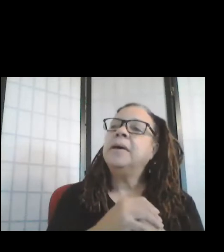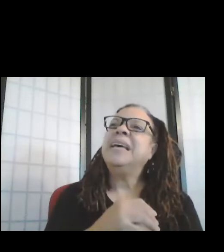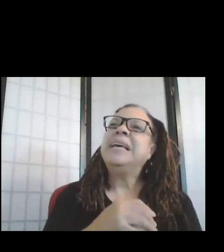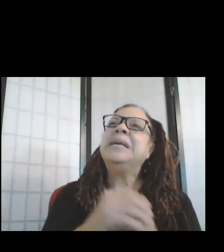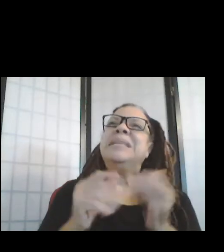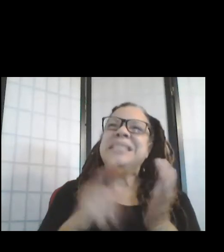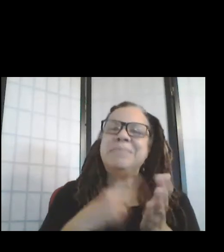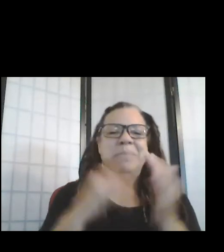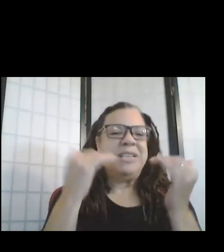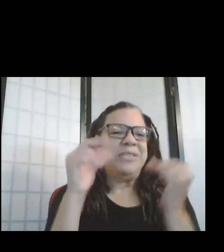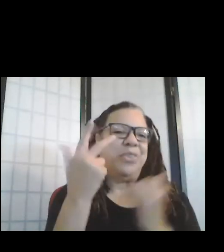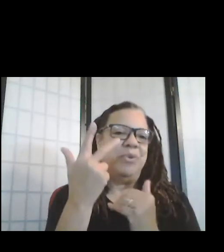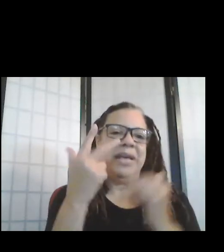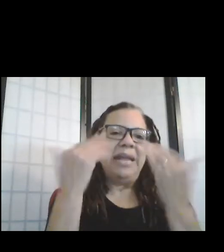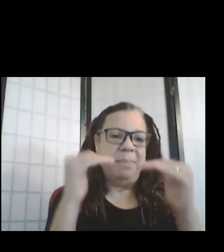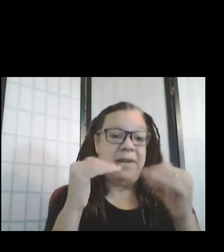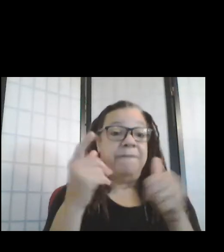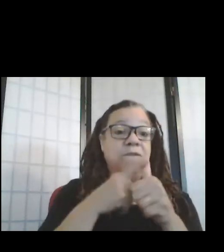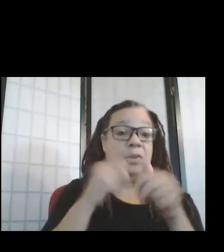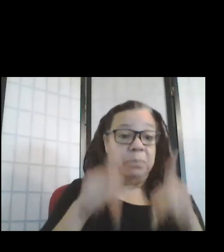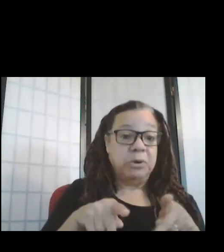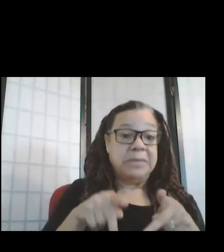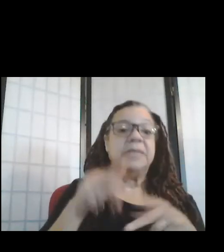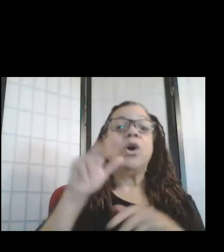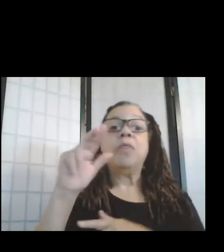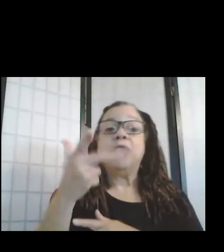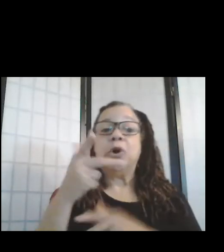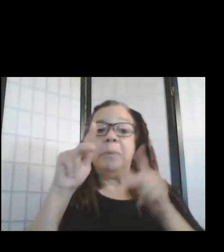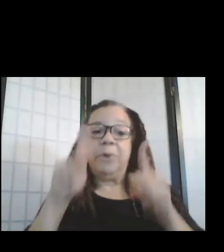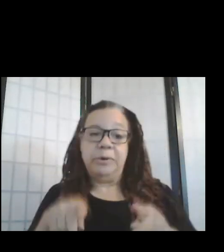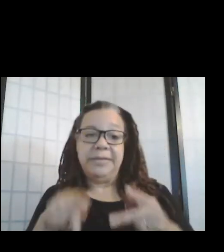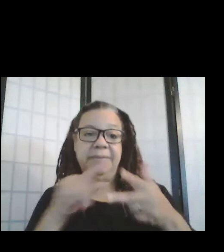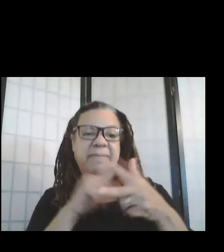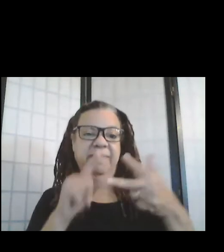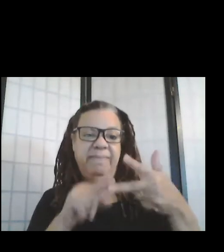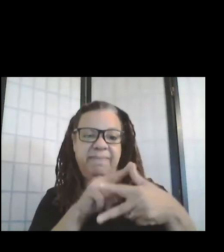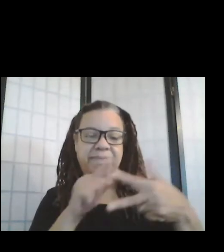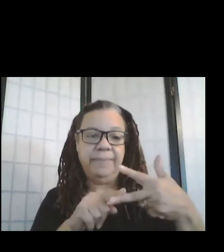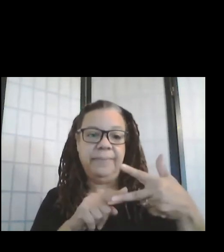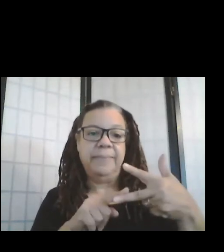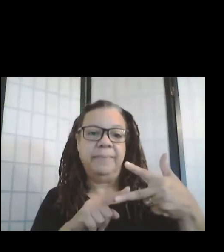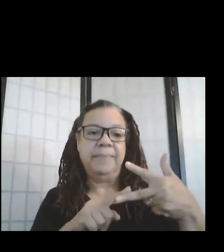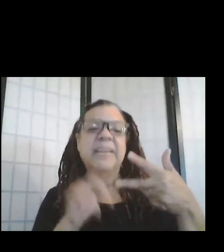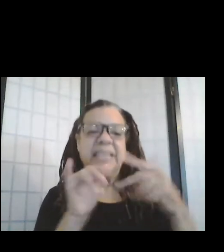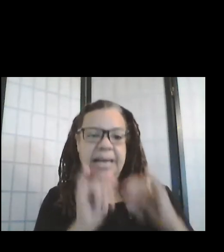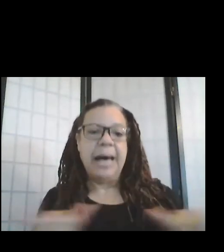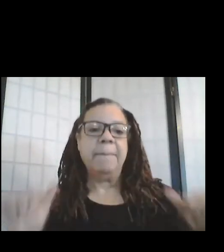three options. We're going to go first person or third person, the most two common ones.